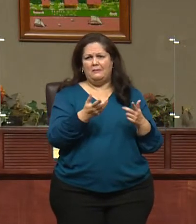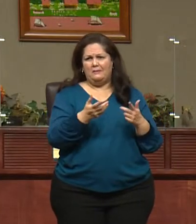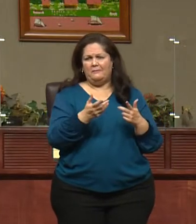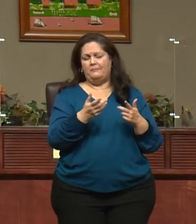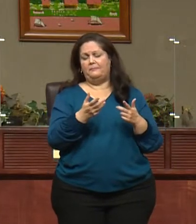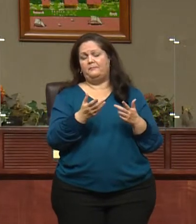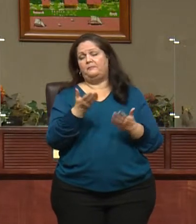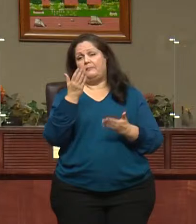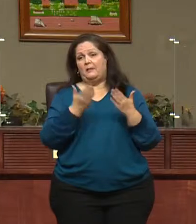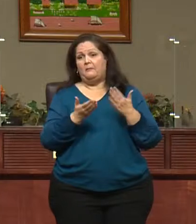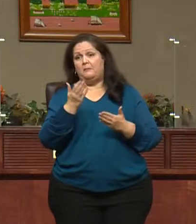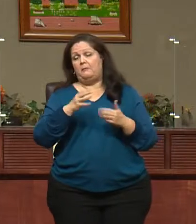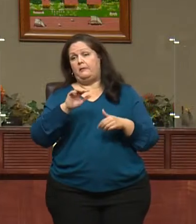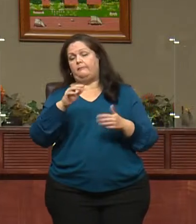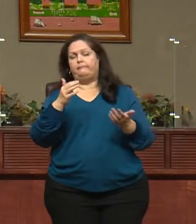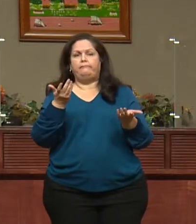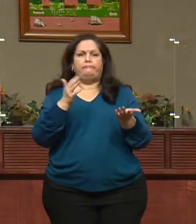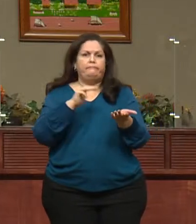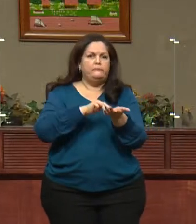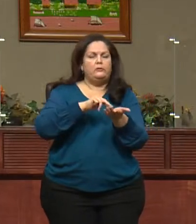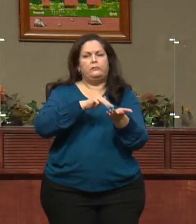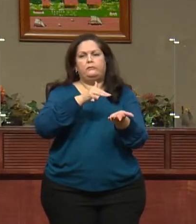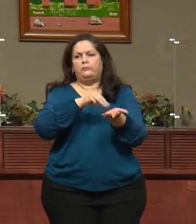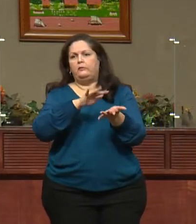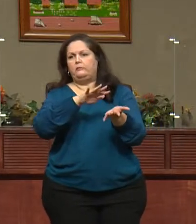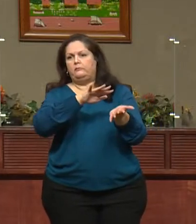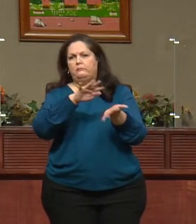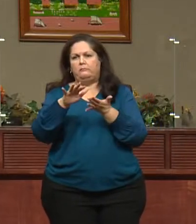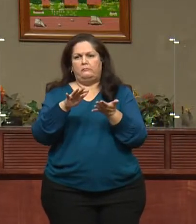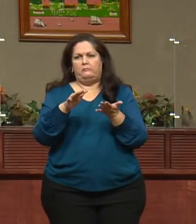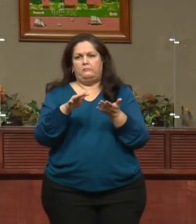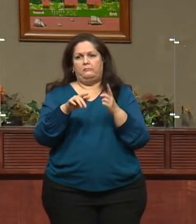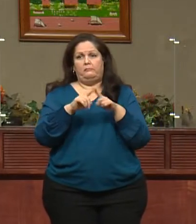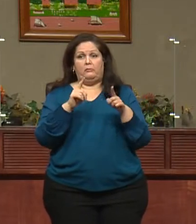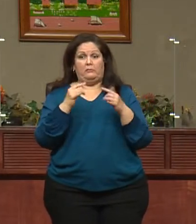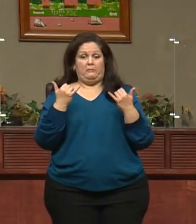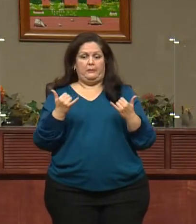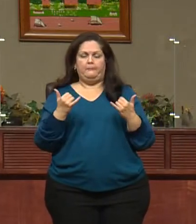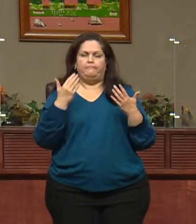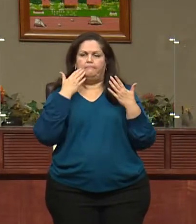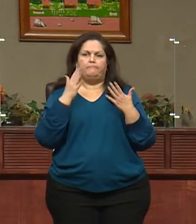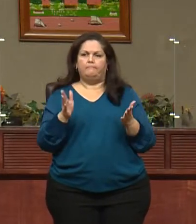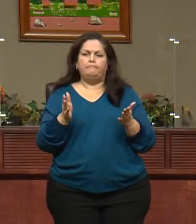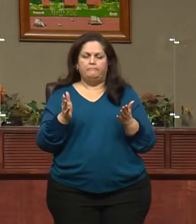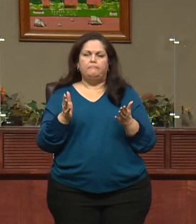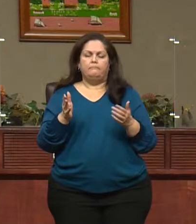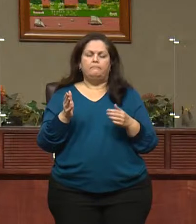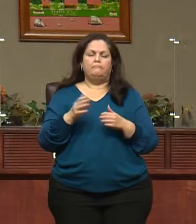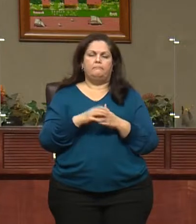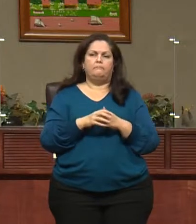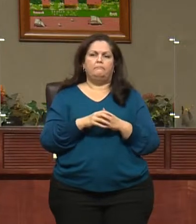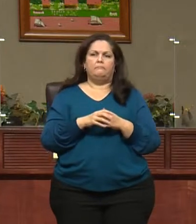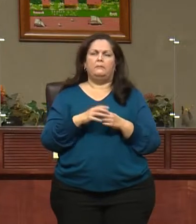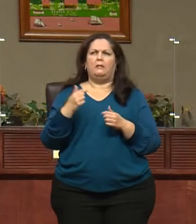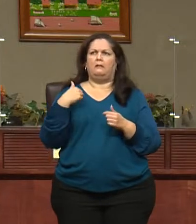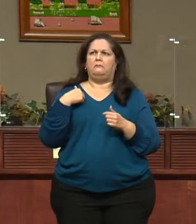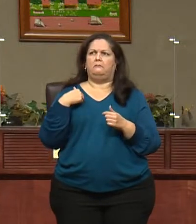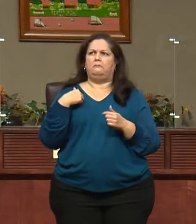other frontline workers. But it truly is undefined. I have been on at least